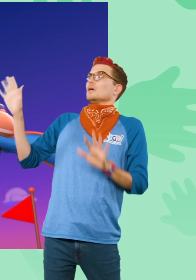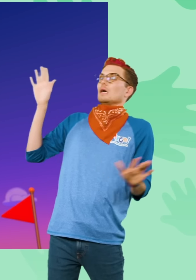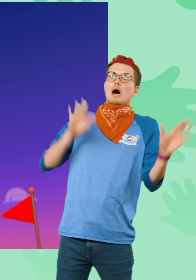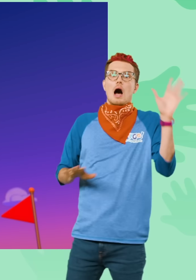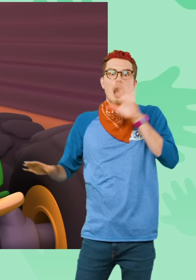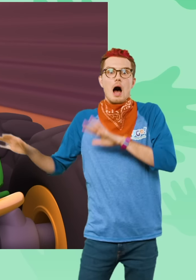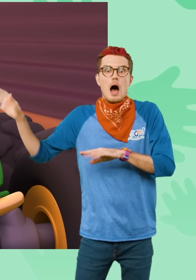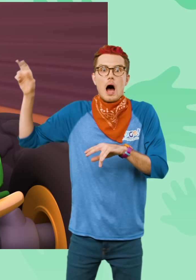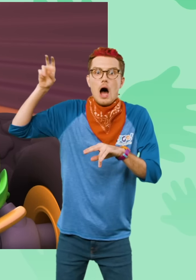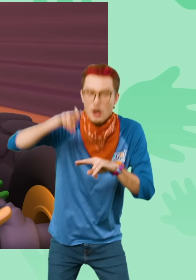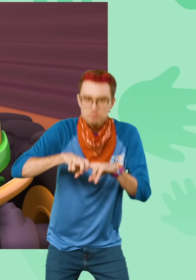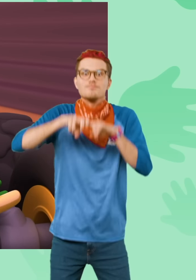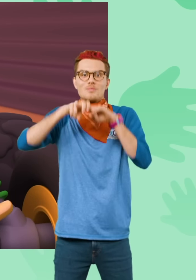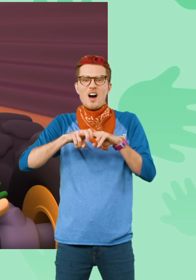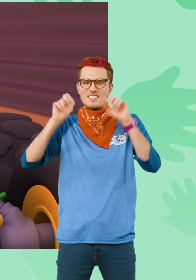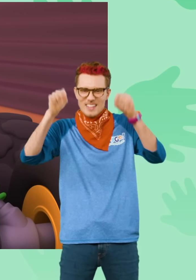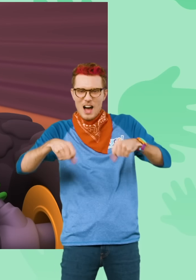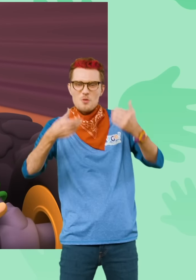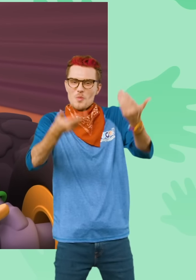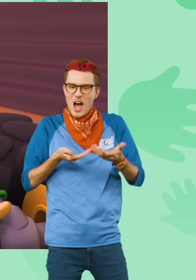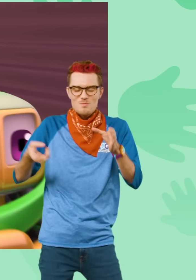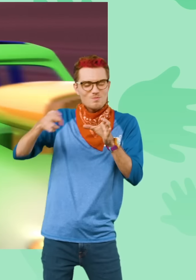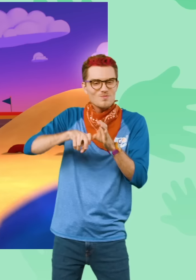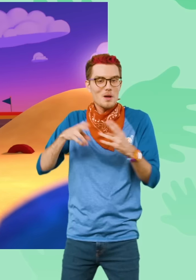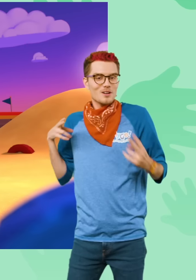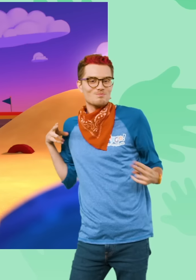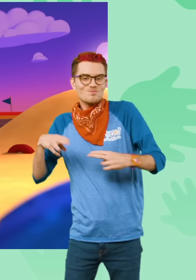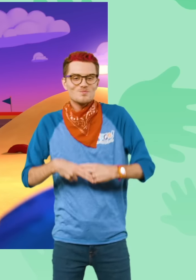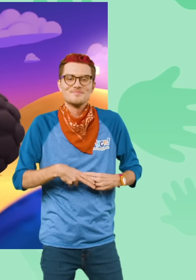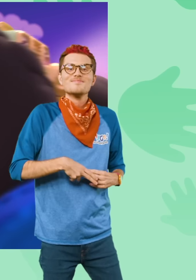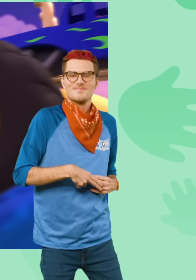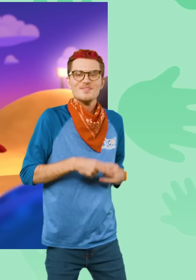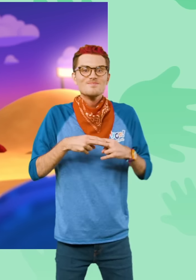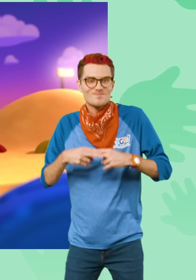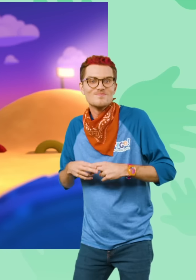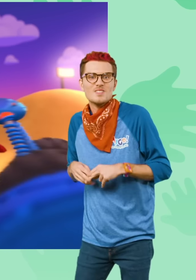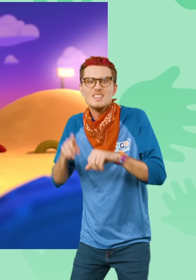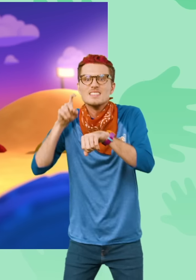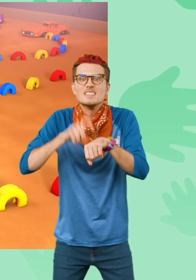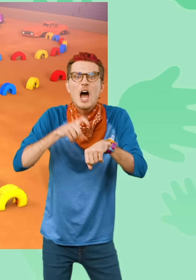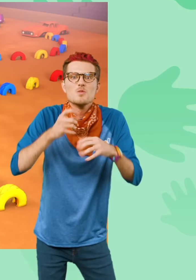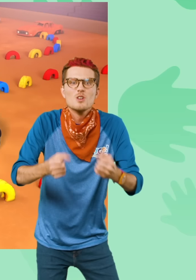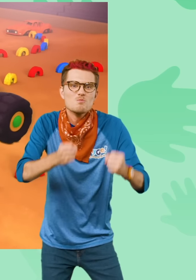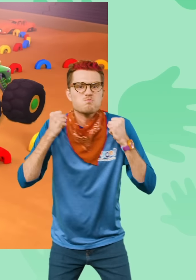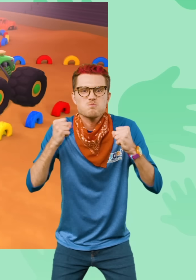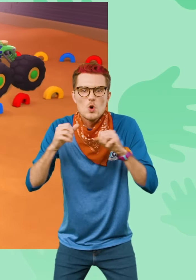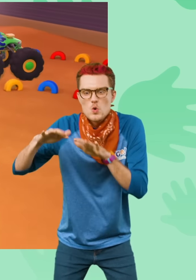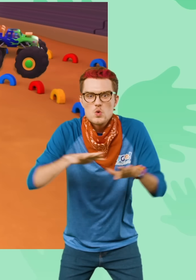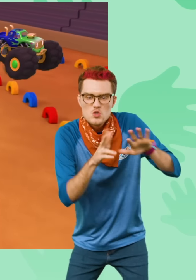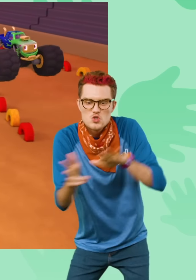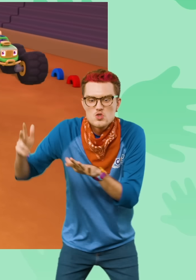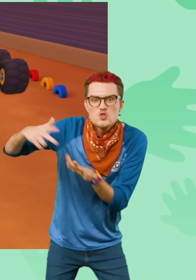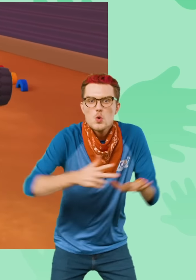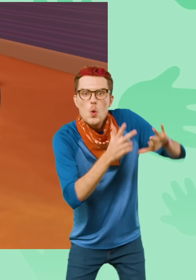Cool! Whoa! Yeah! Welcome aboard, Blippi! Buckle up! It's time to